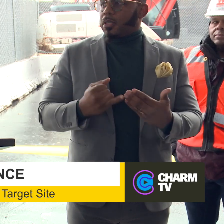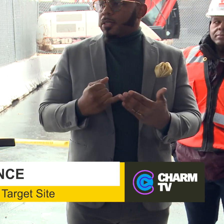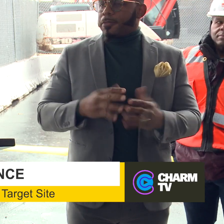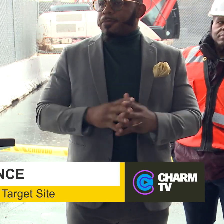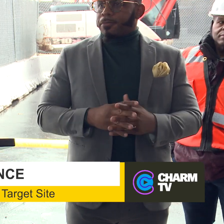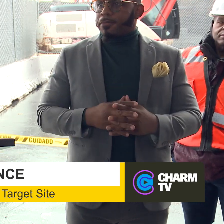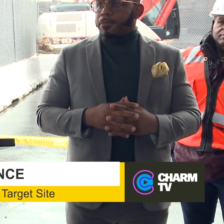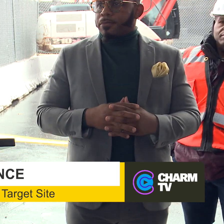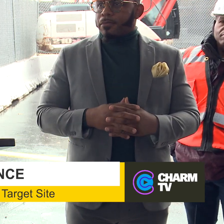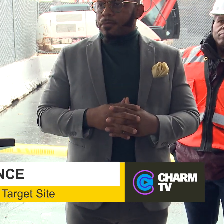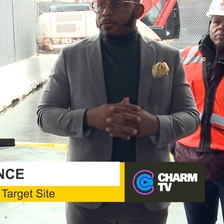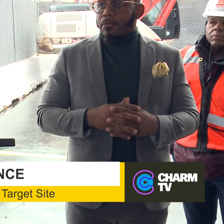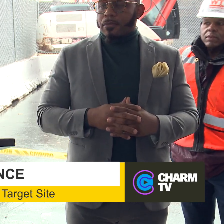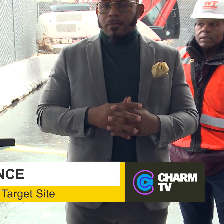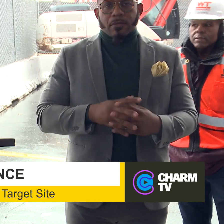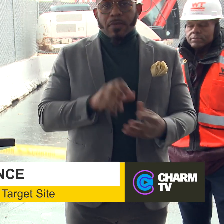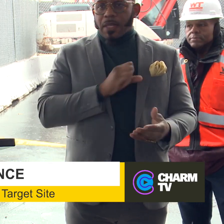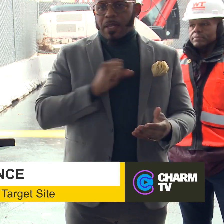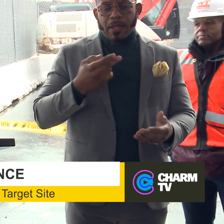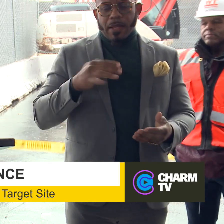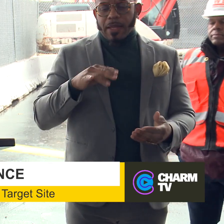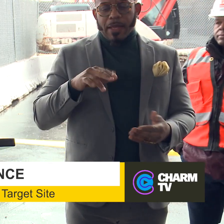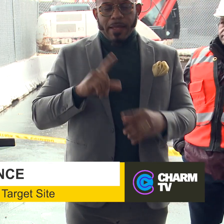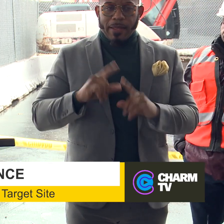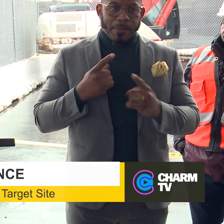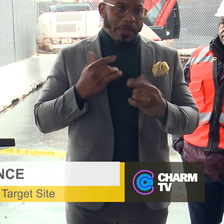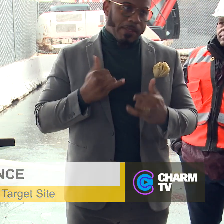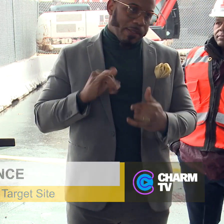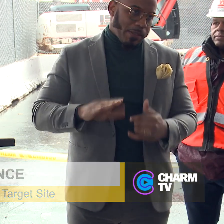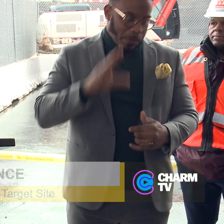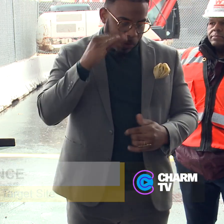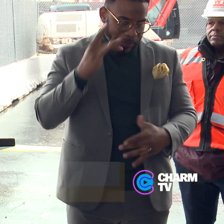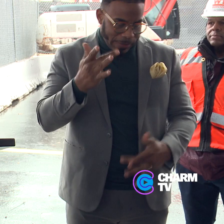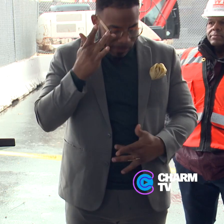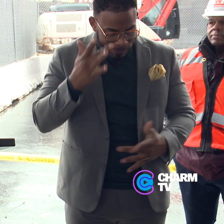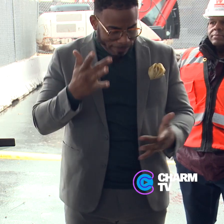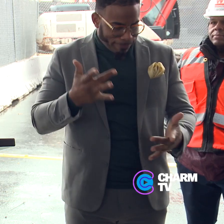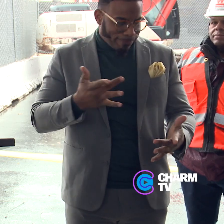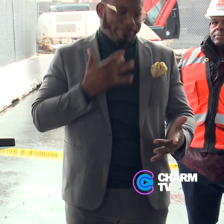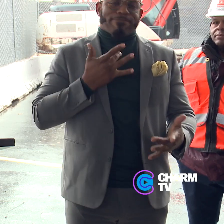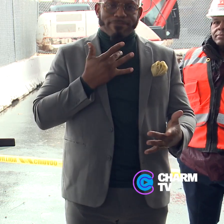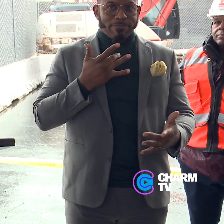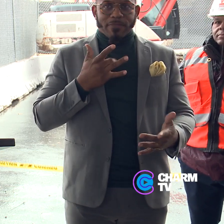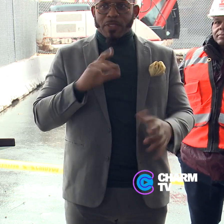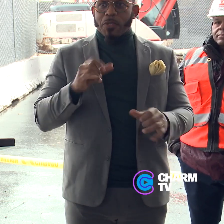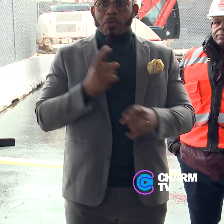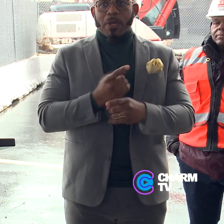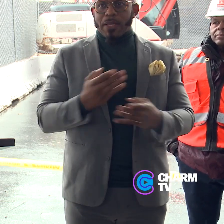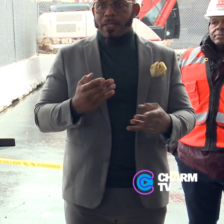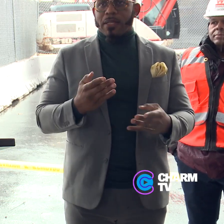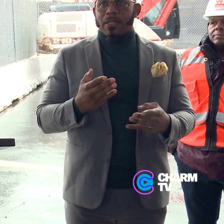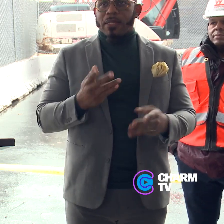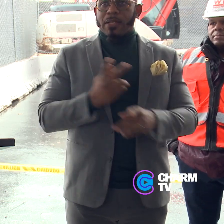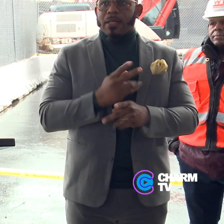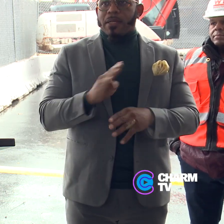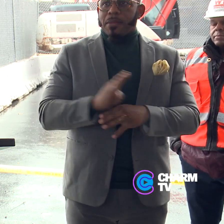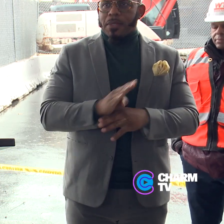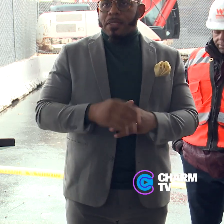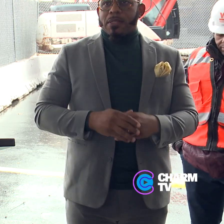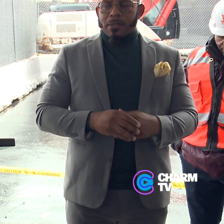far. Senator Hayes couldn't make it today. His little boy is sick, and he's doing the right thing and taking care of